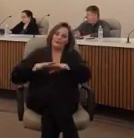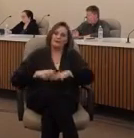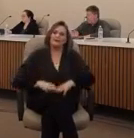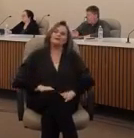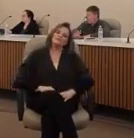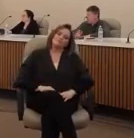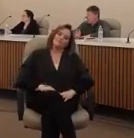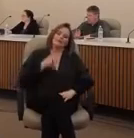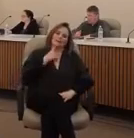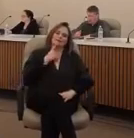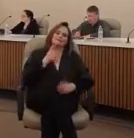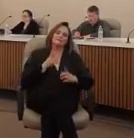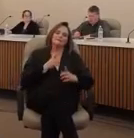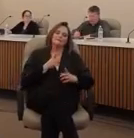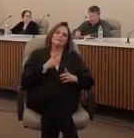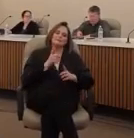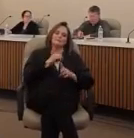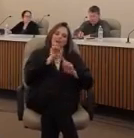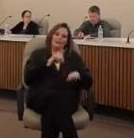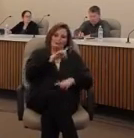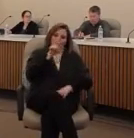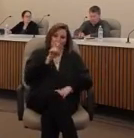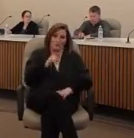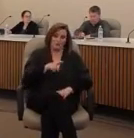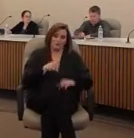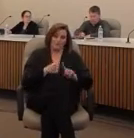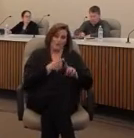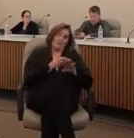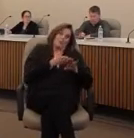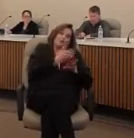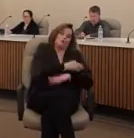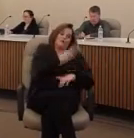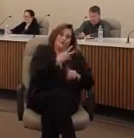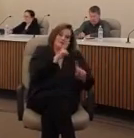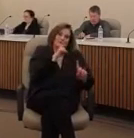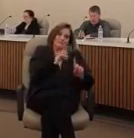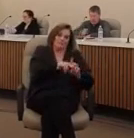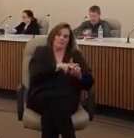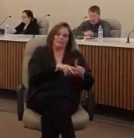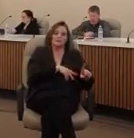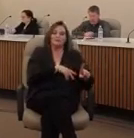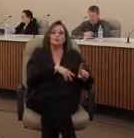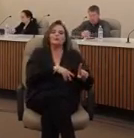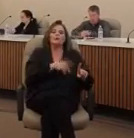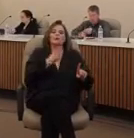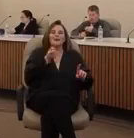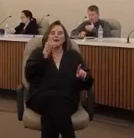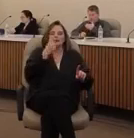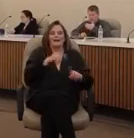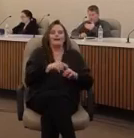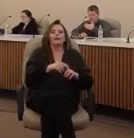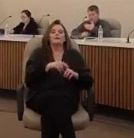question from the previous permit. We'll put you on pause for a second. It's in the back of the lot